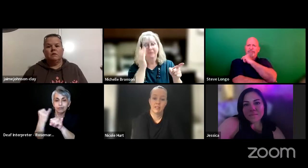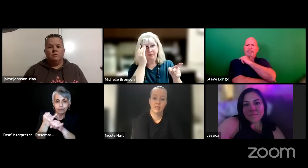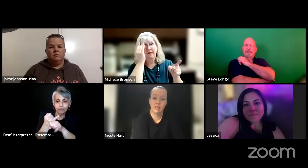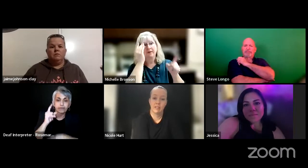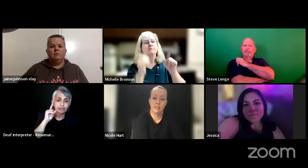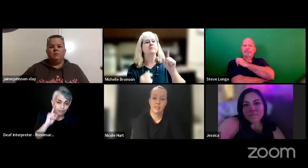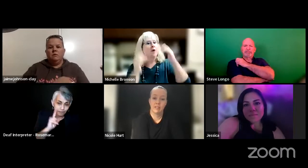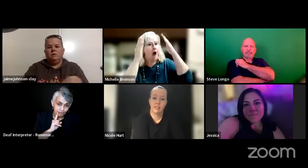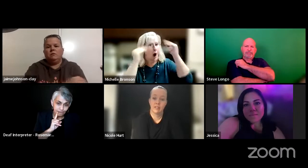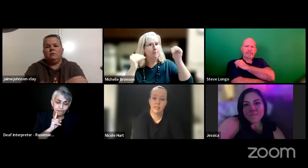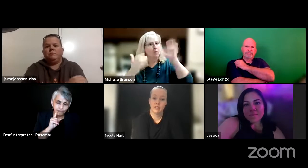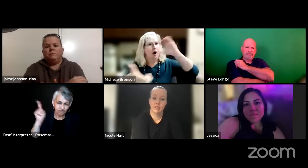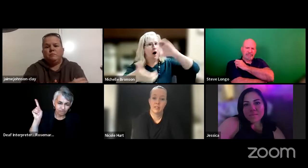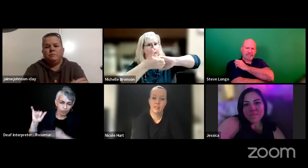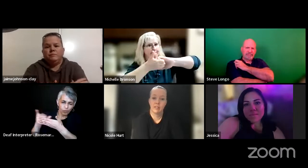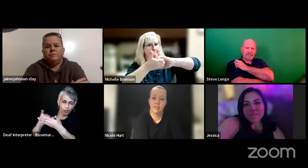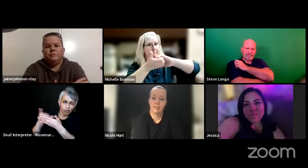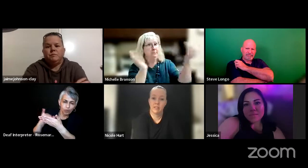Deaf.